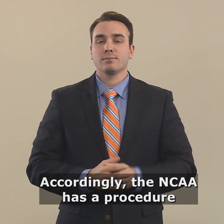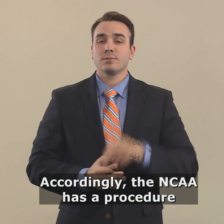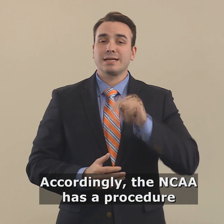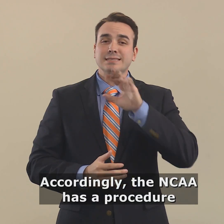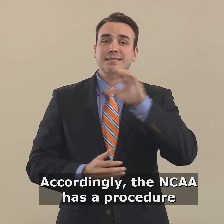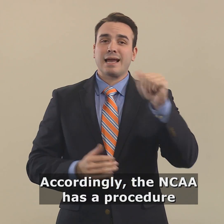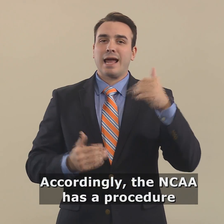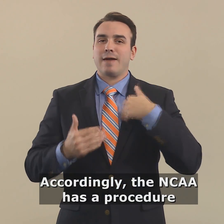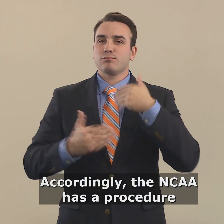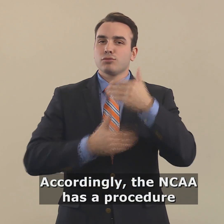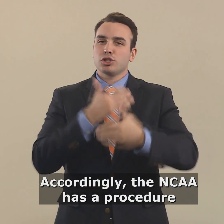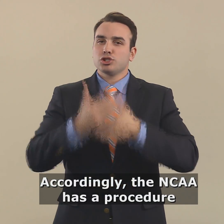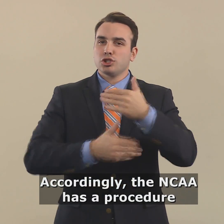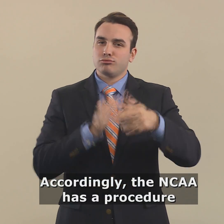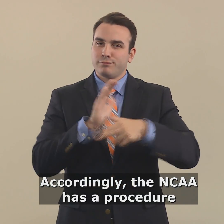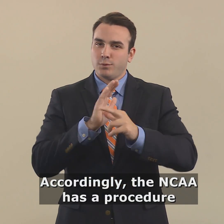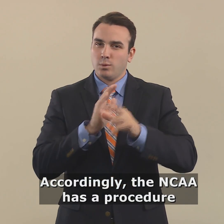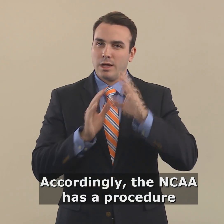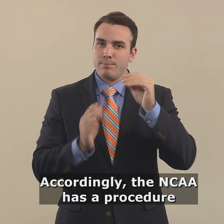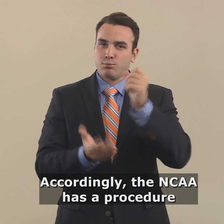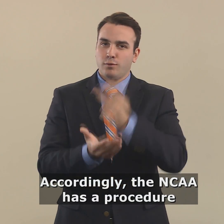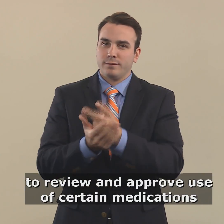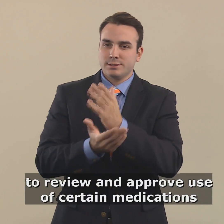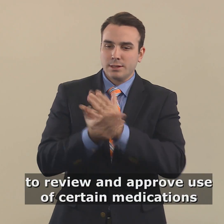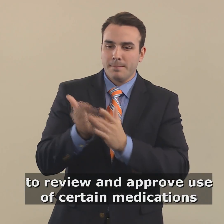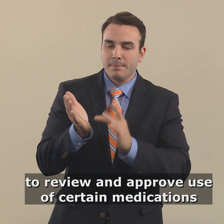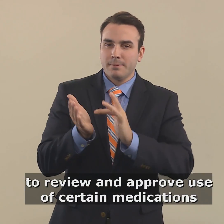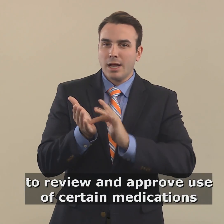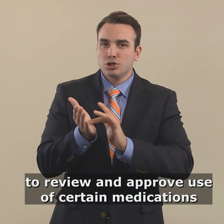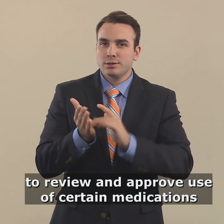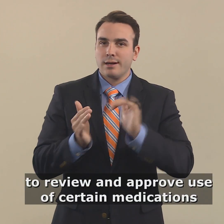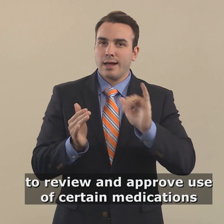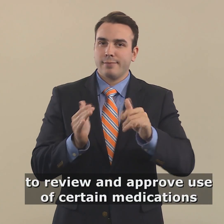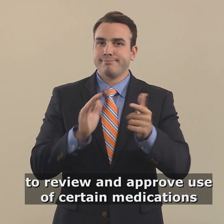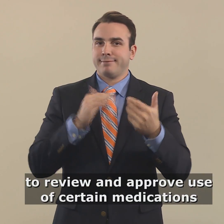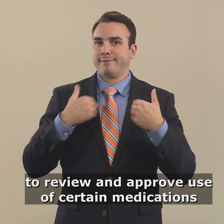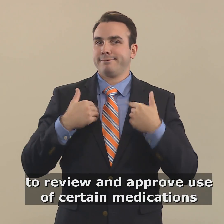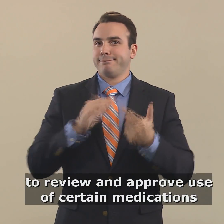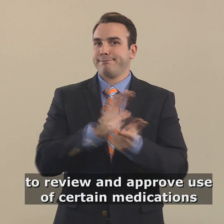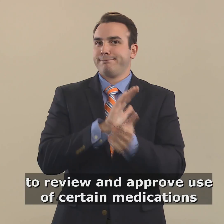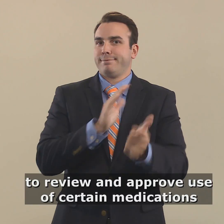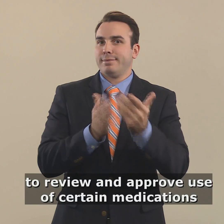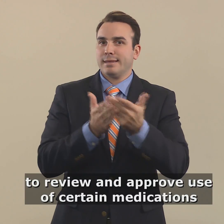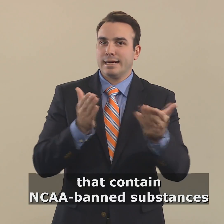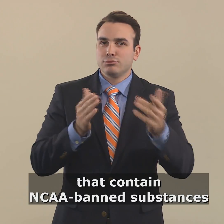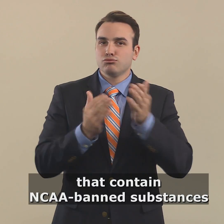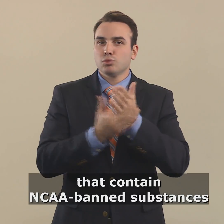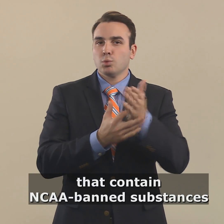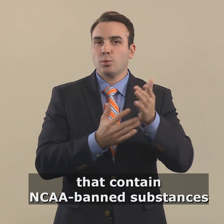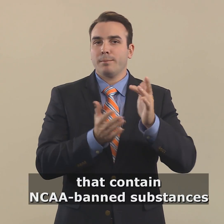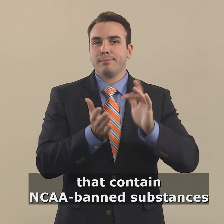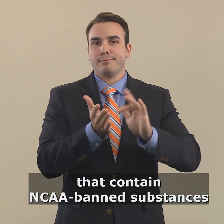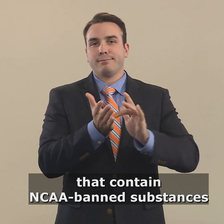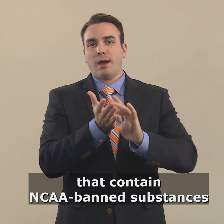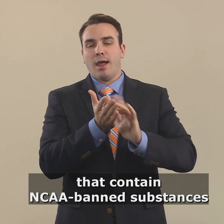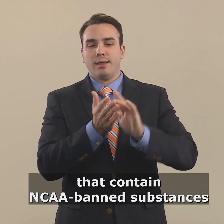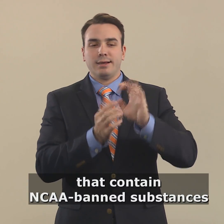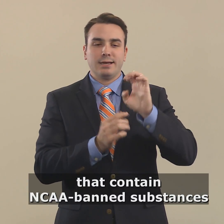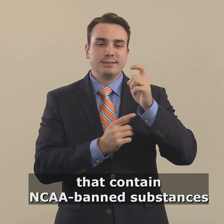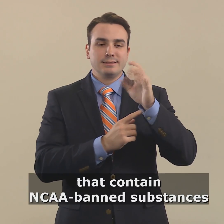Accordingly, the NCAA has a procedure to review and approve use of certain medications that contain NCAA-banned